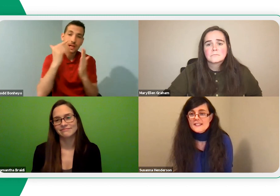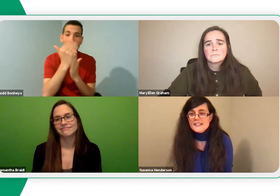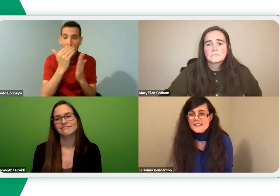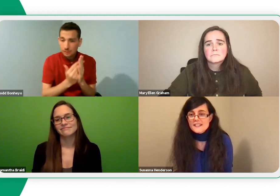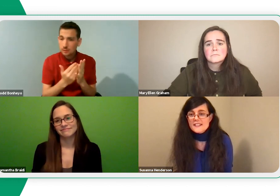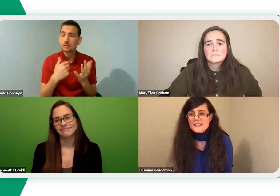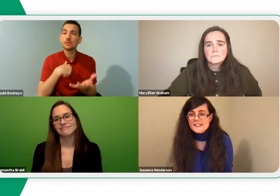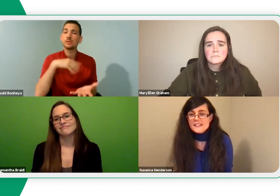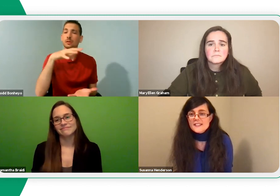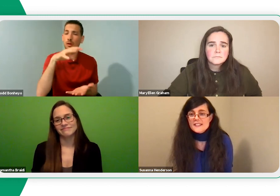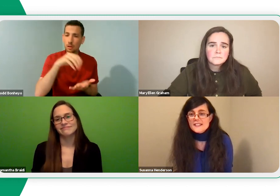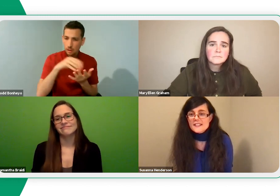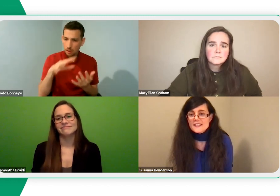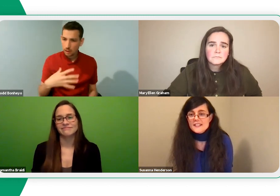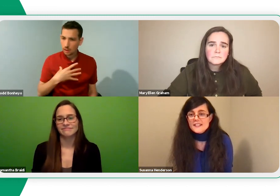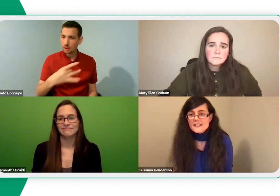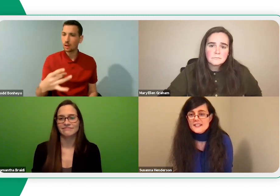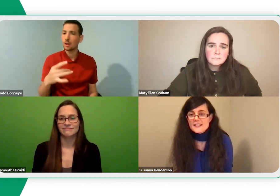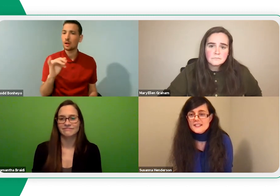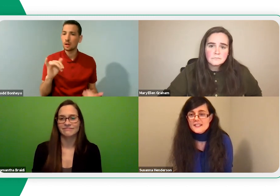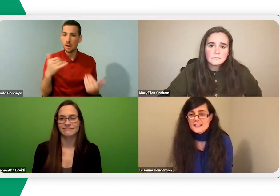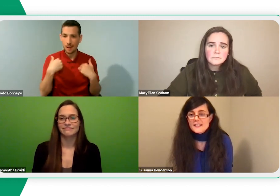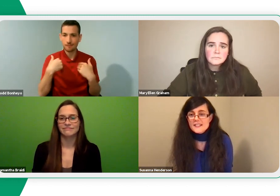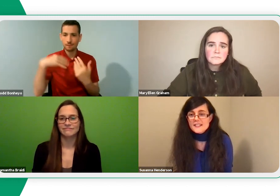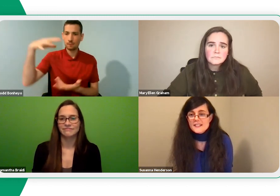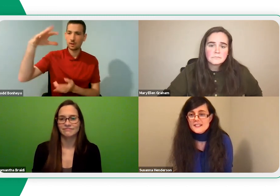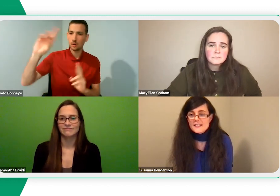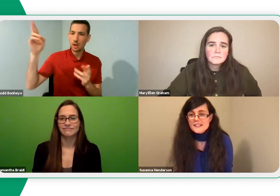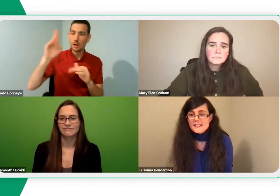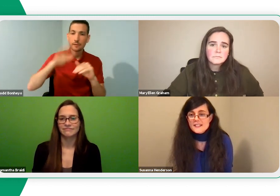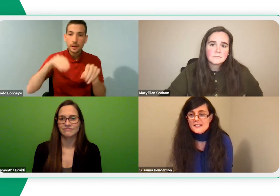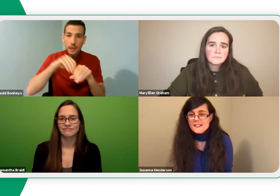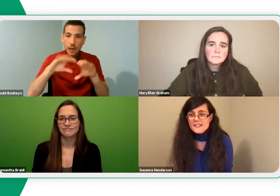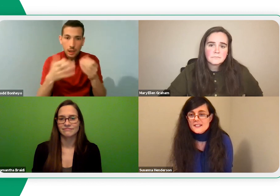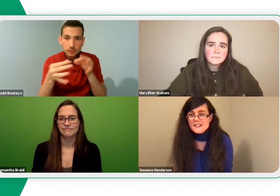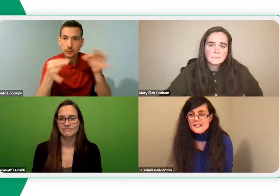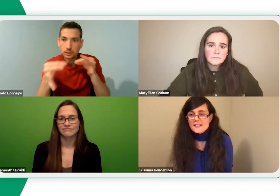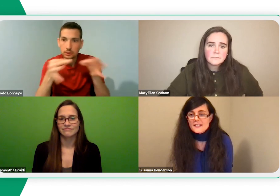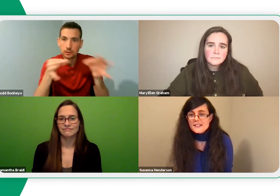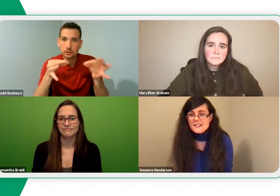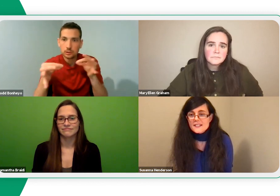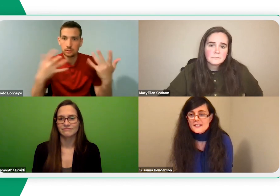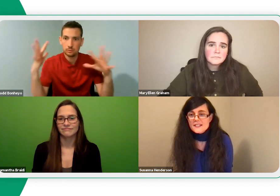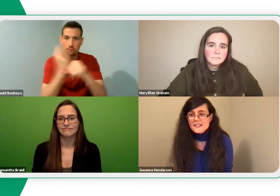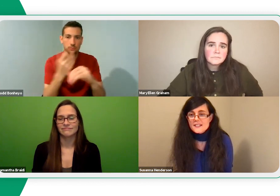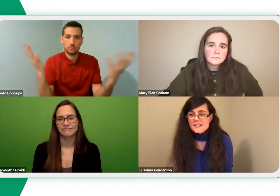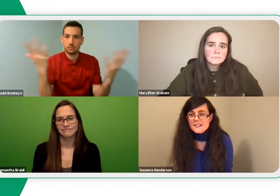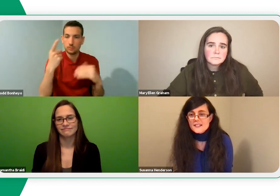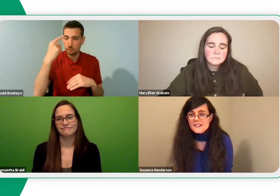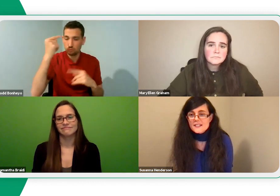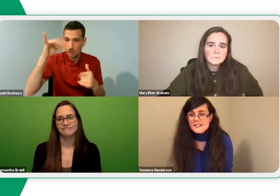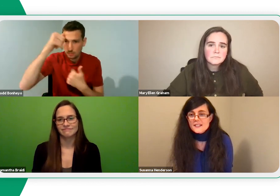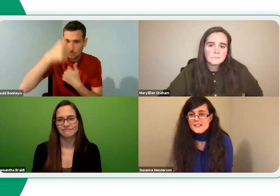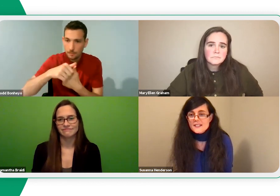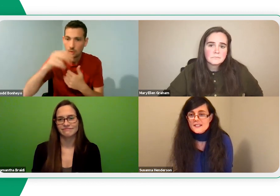right now resources are great, but with COVID, everything's been online and students are actually having a lot more opportunity